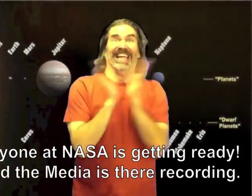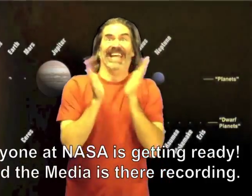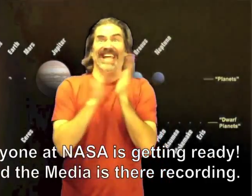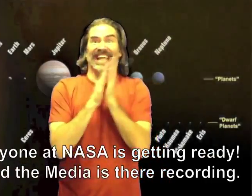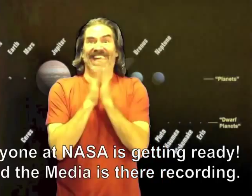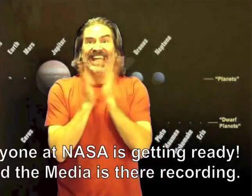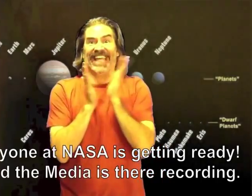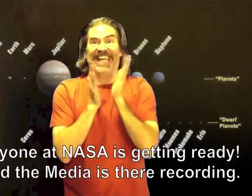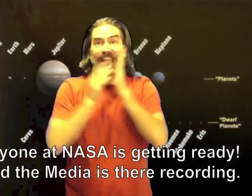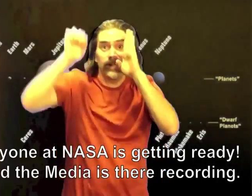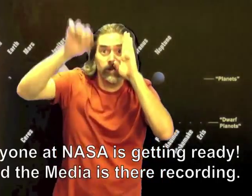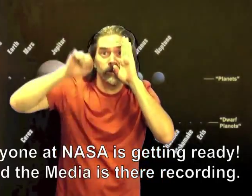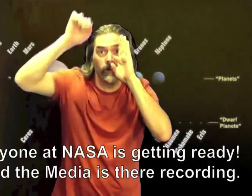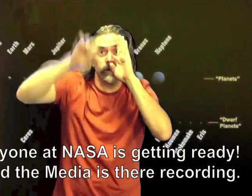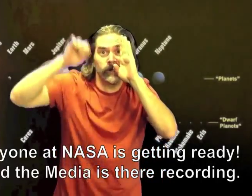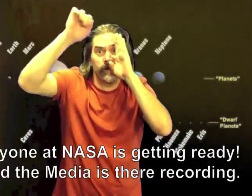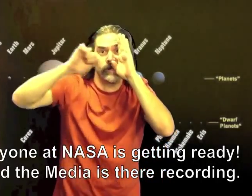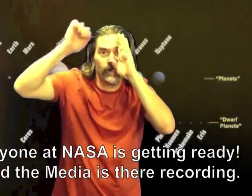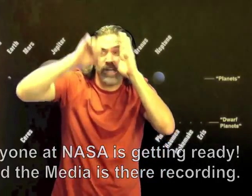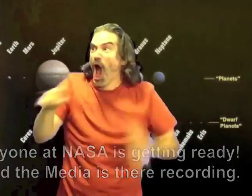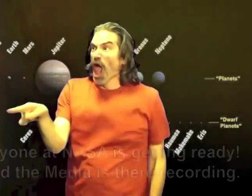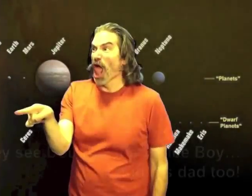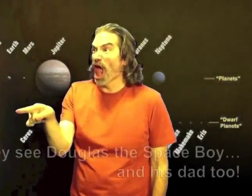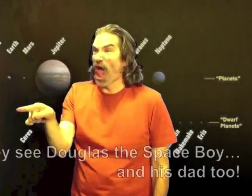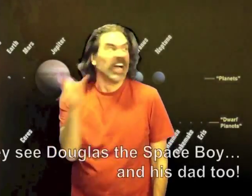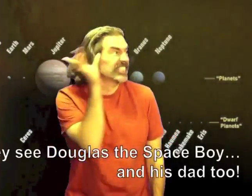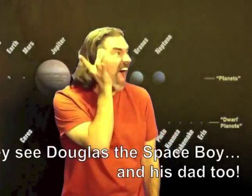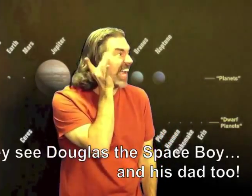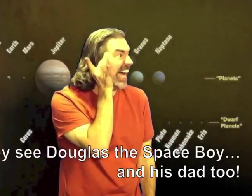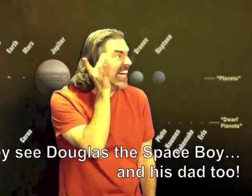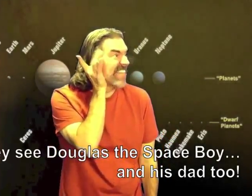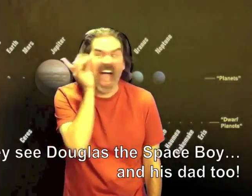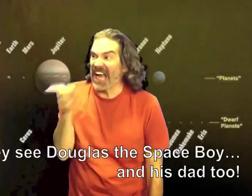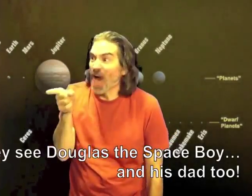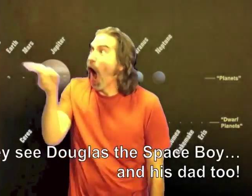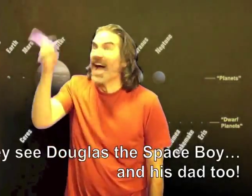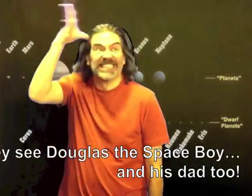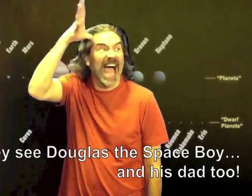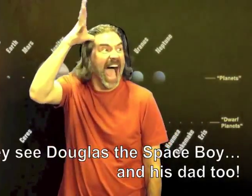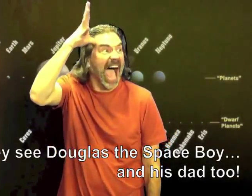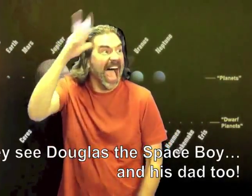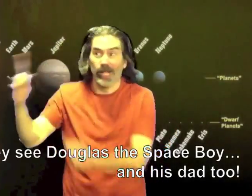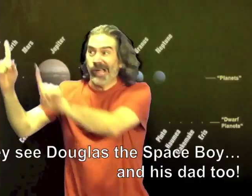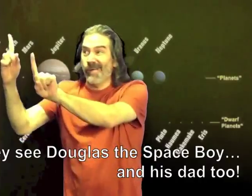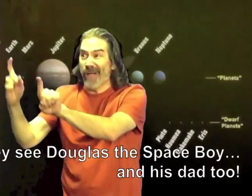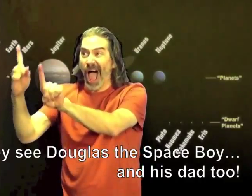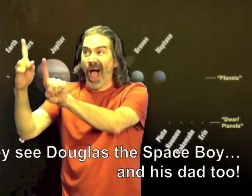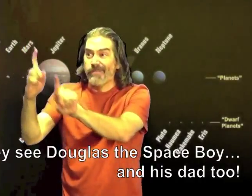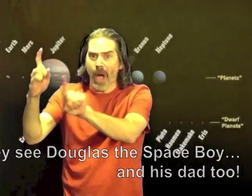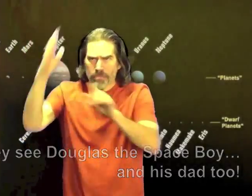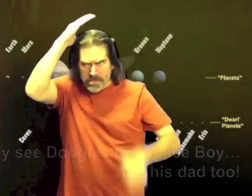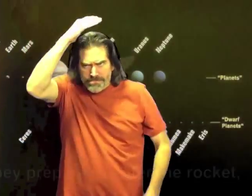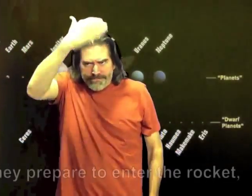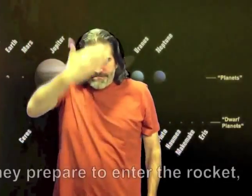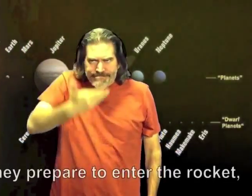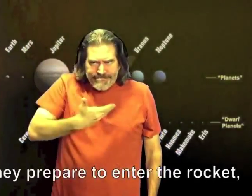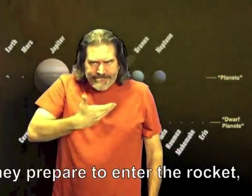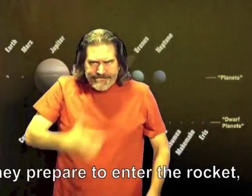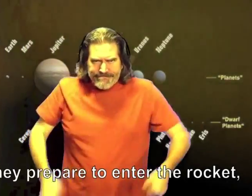Everyone at NASA is getting ready, and the media is there recording this historical event, and they see Douglas the Space Boy and his dad